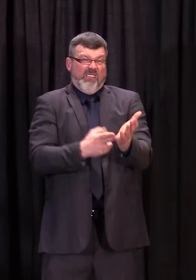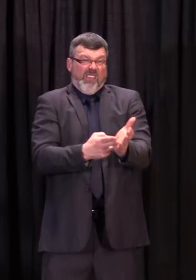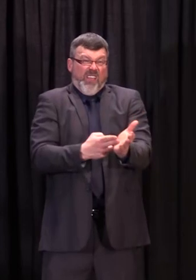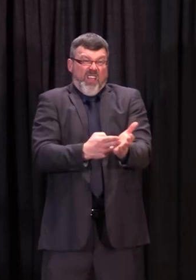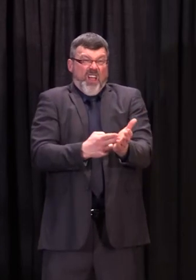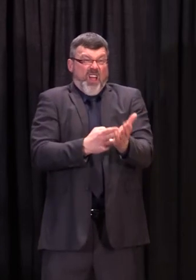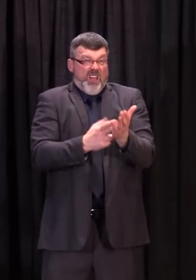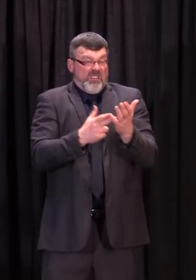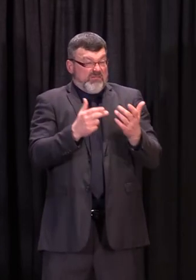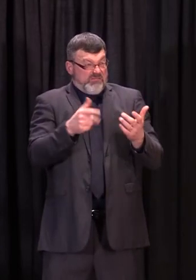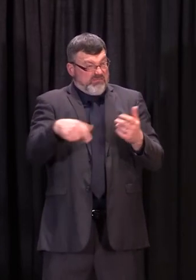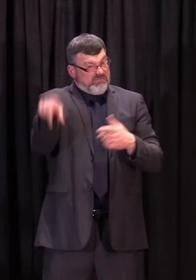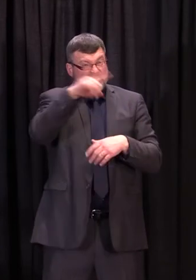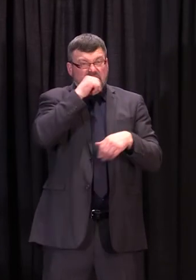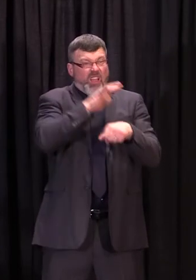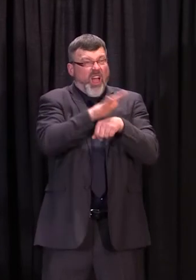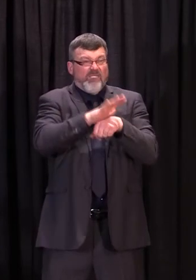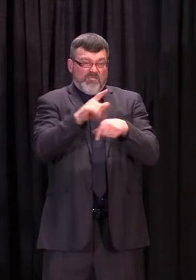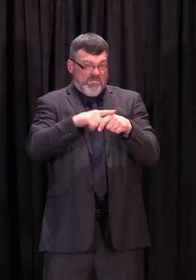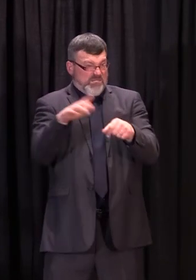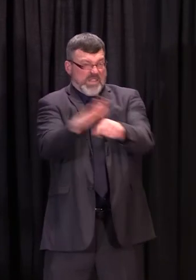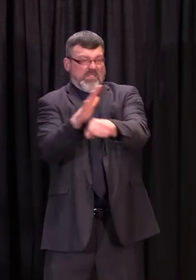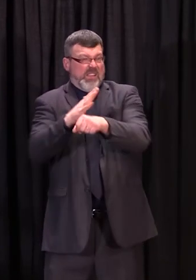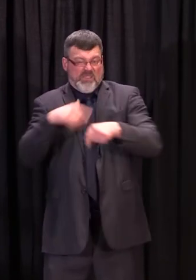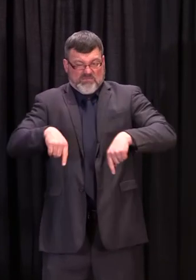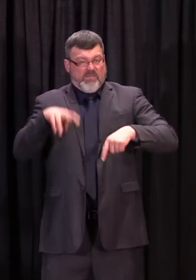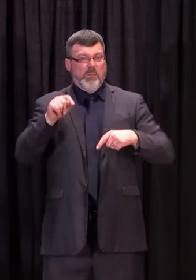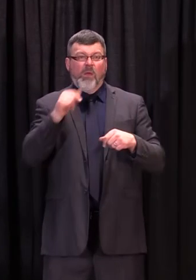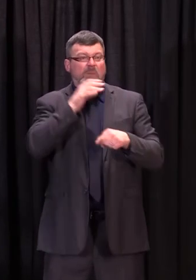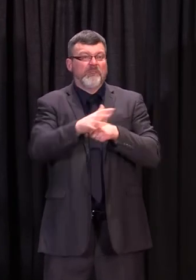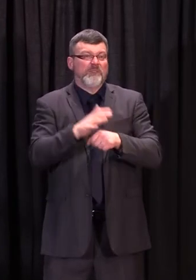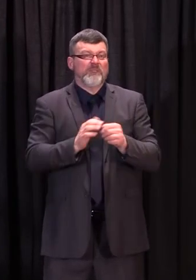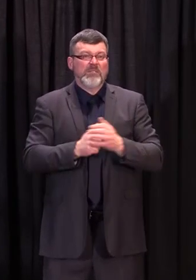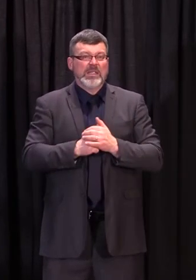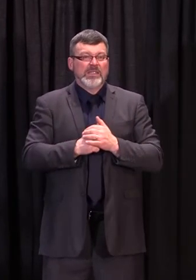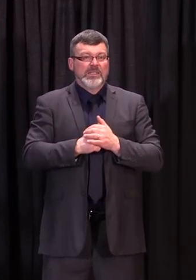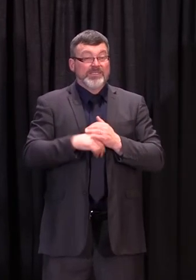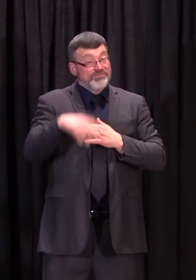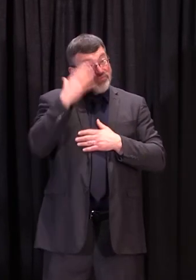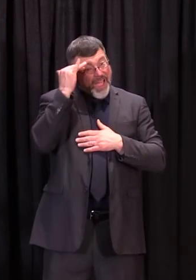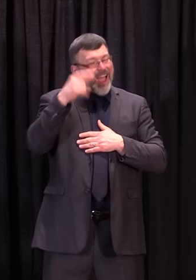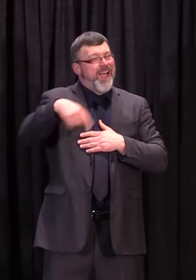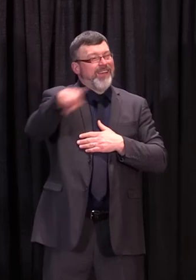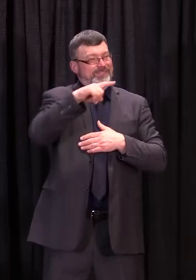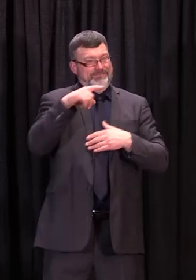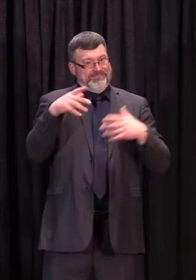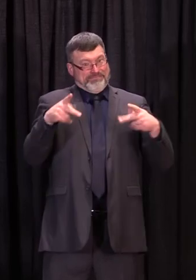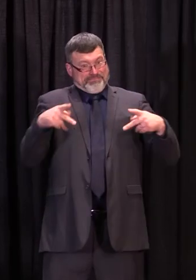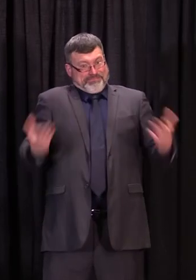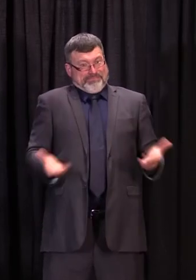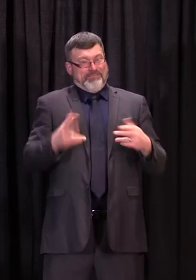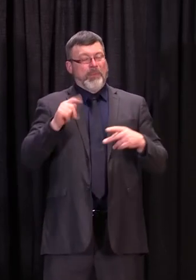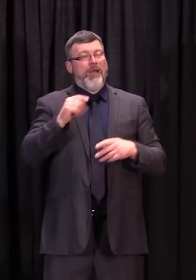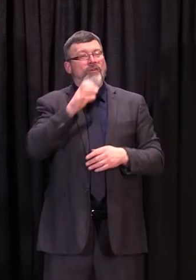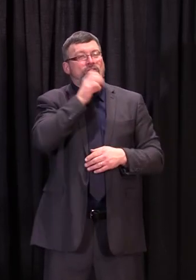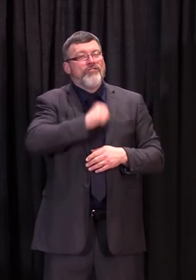them. And because our workforce is aging, more and more Vermonters are retiring every day.